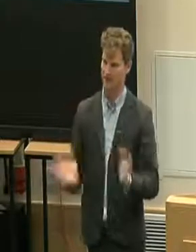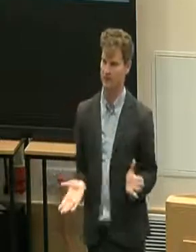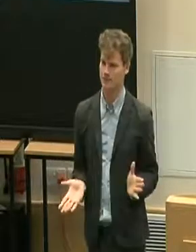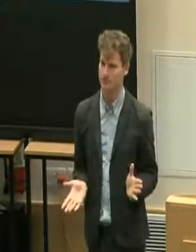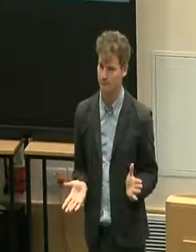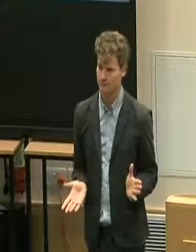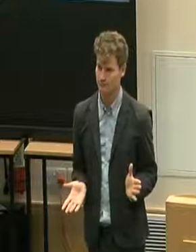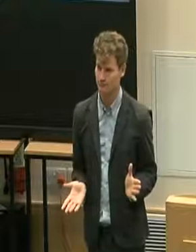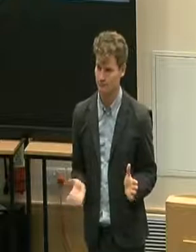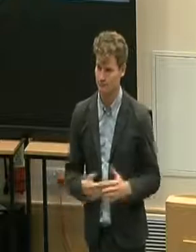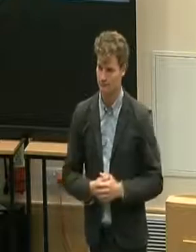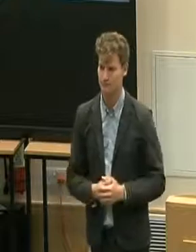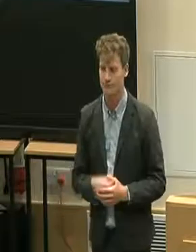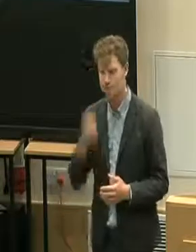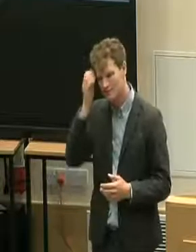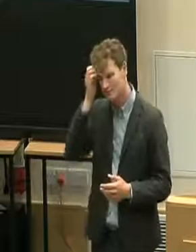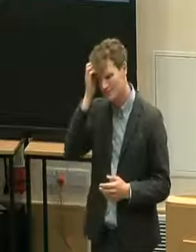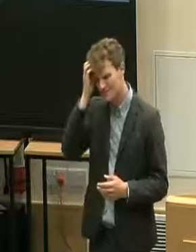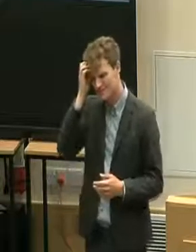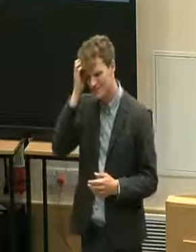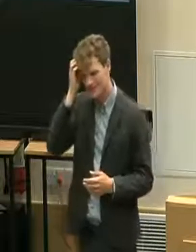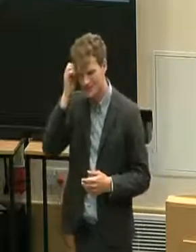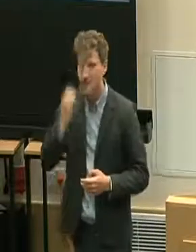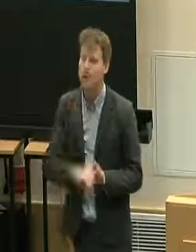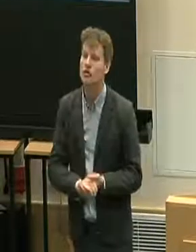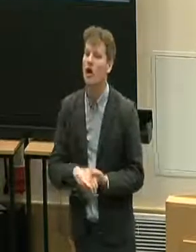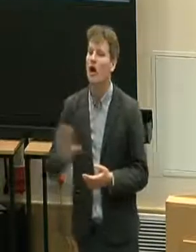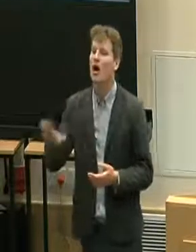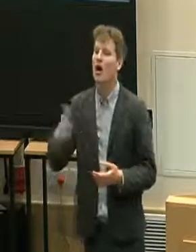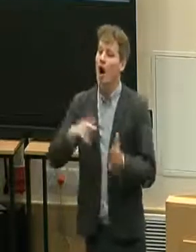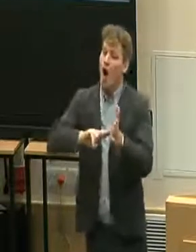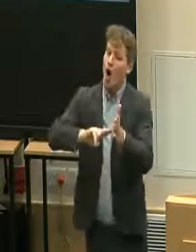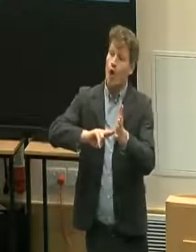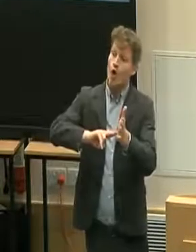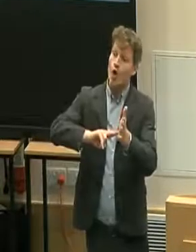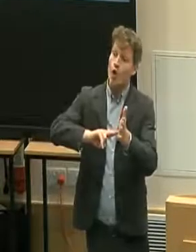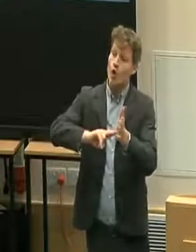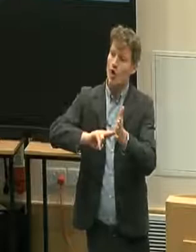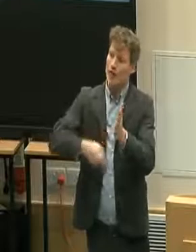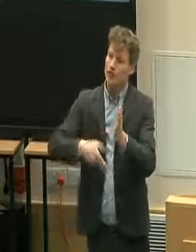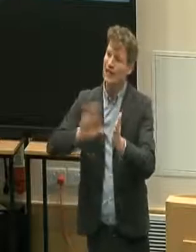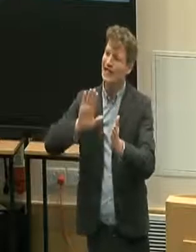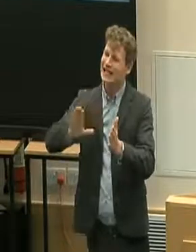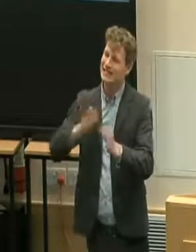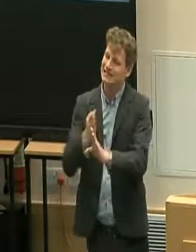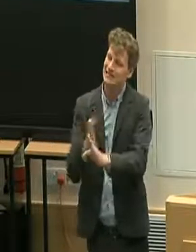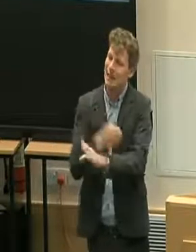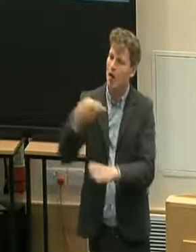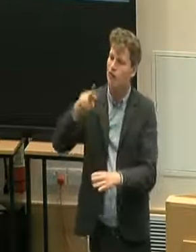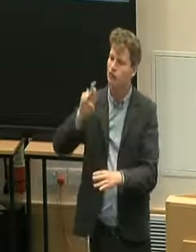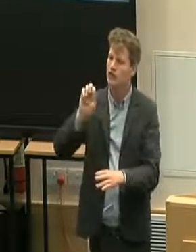rights. Now, the preamble of the convention speaks in this language. All members of the human